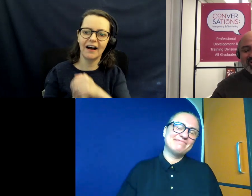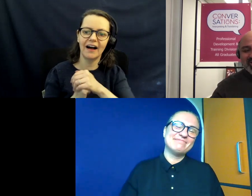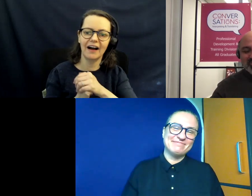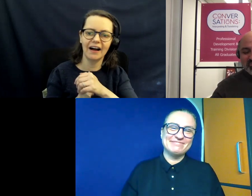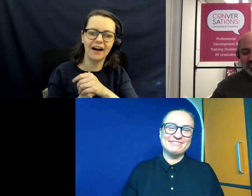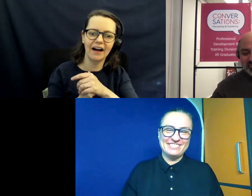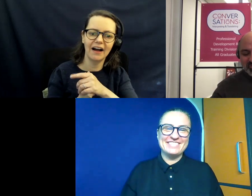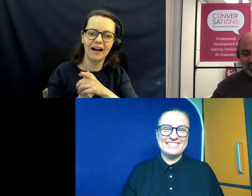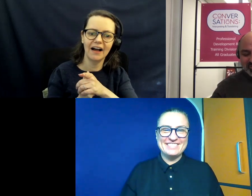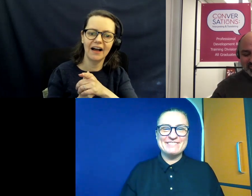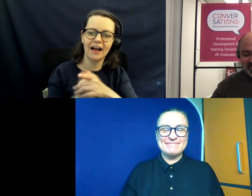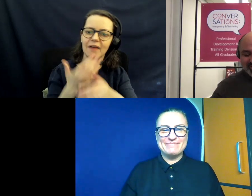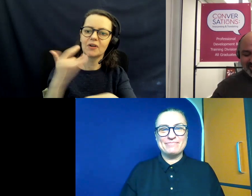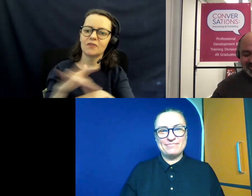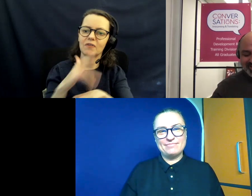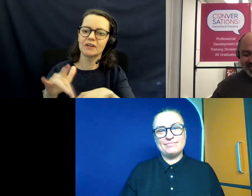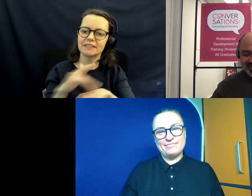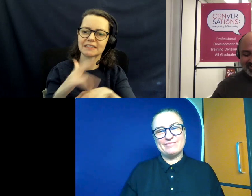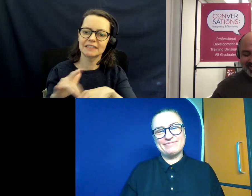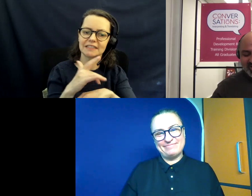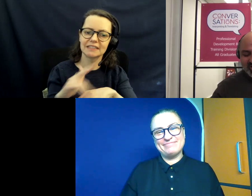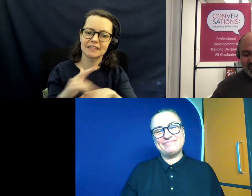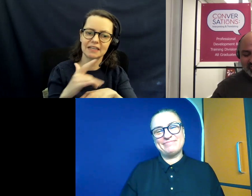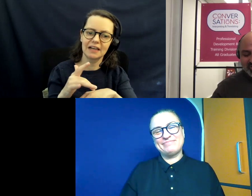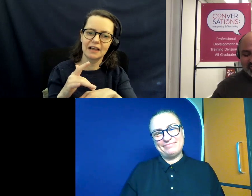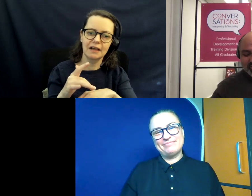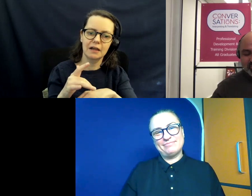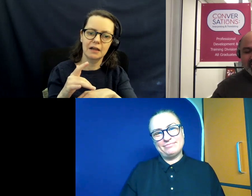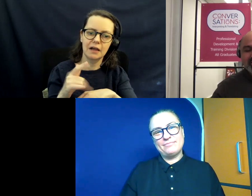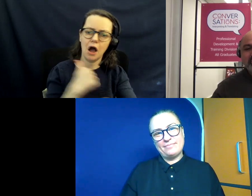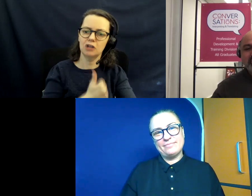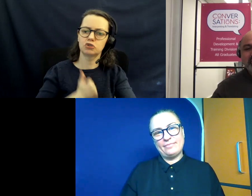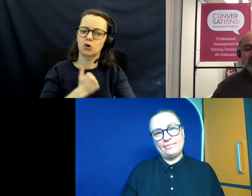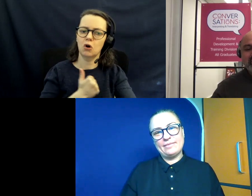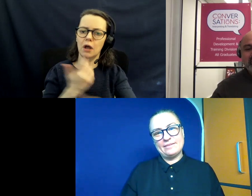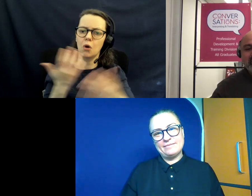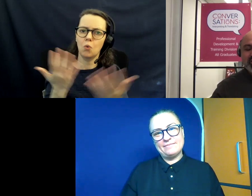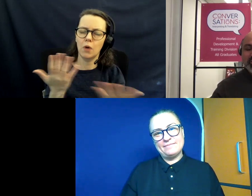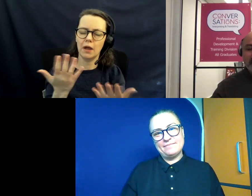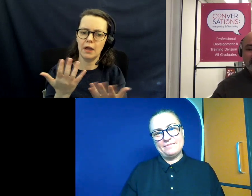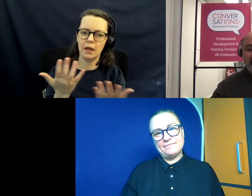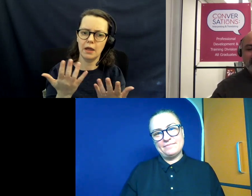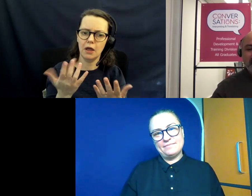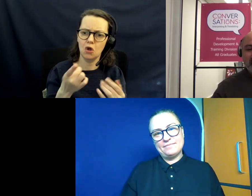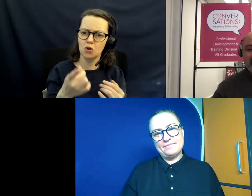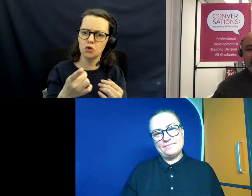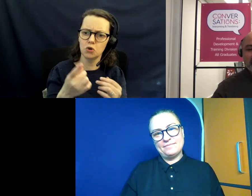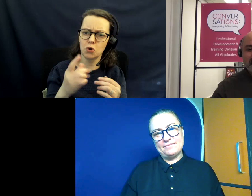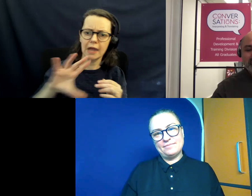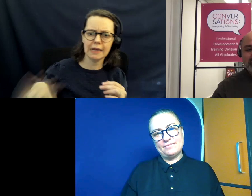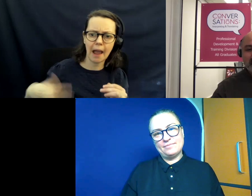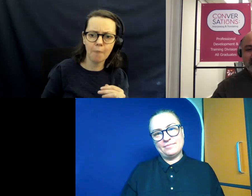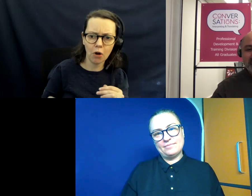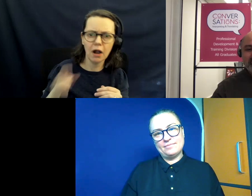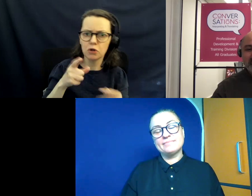you had a beautiful performance piece there, and I really enjoyed the part, especially I think when you were in Cambodia and you were